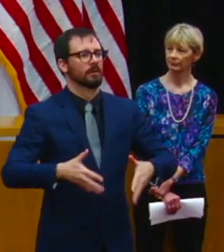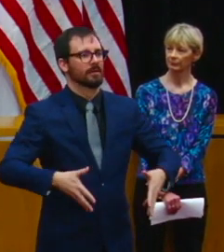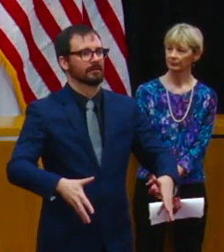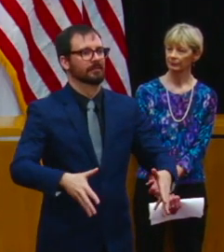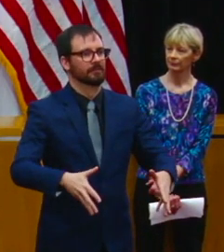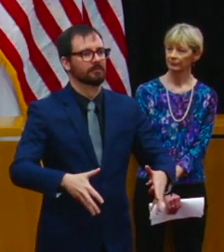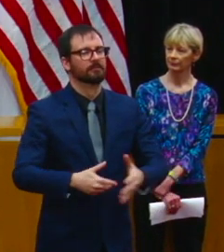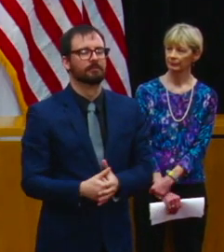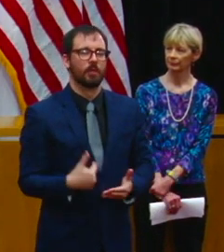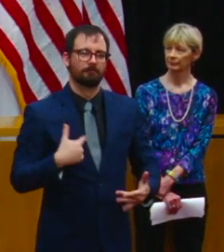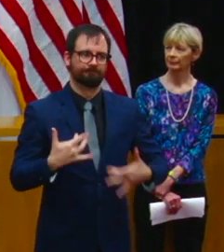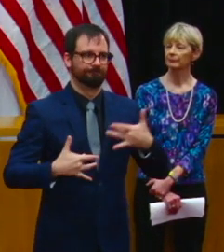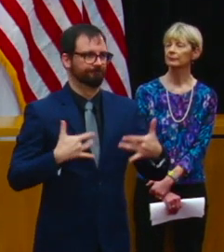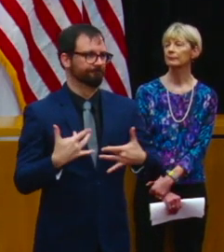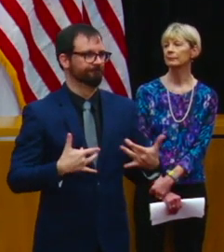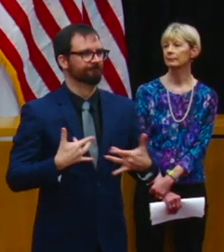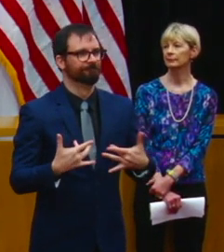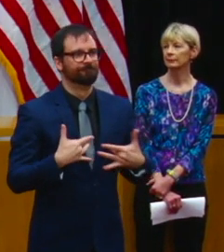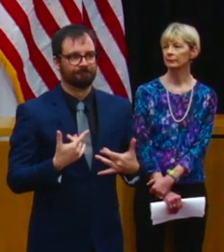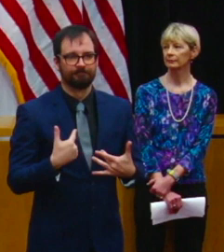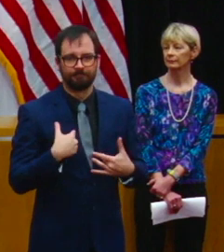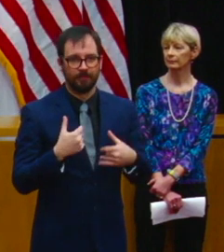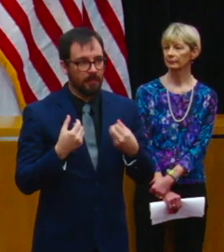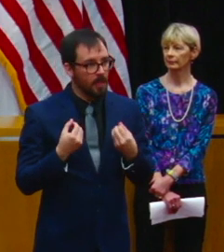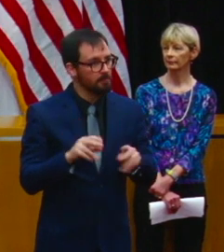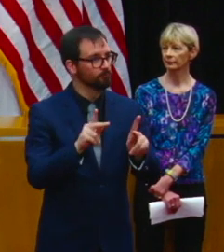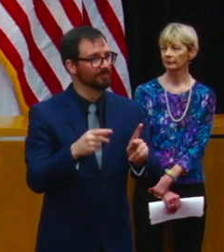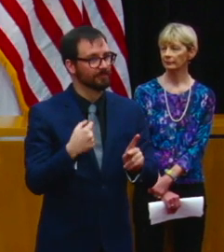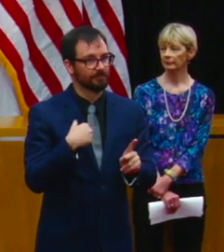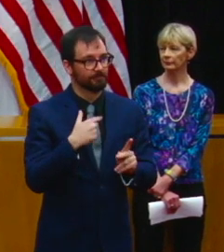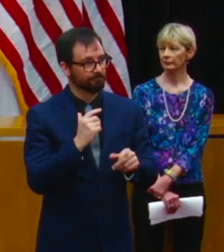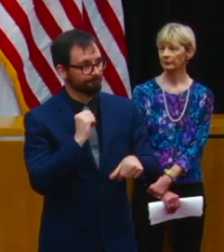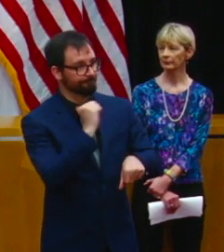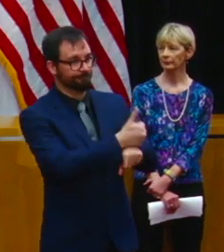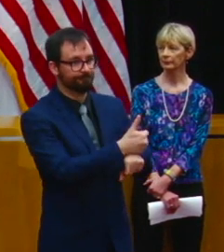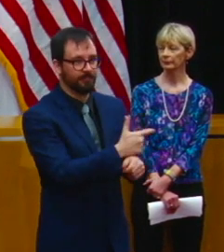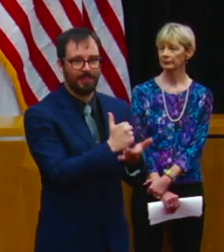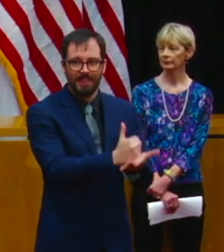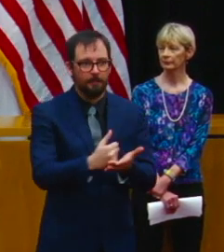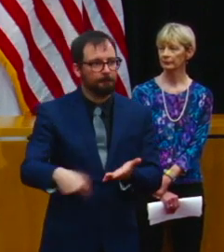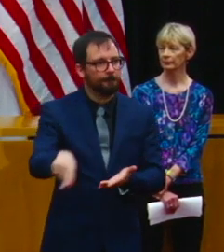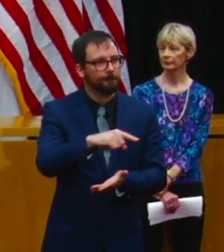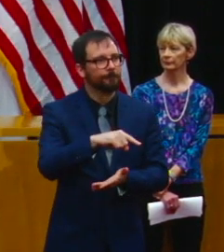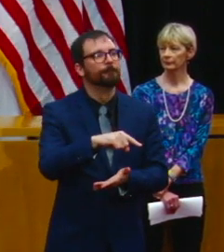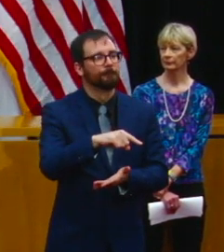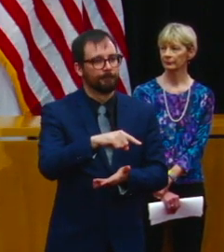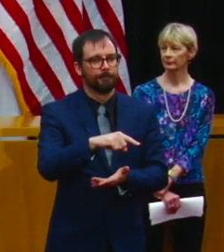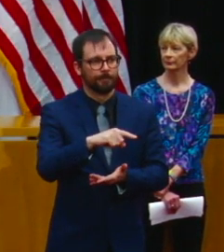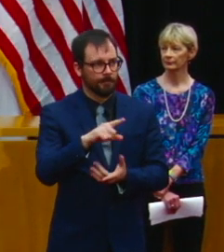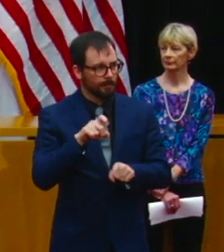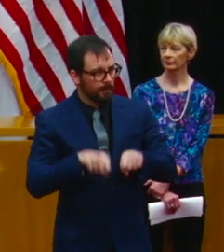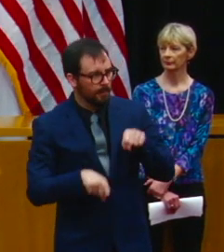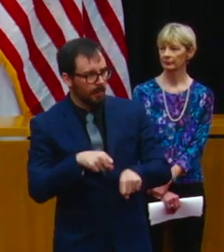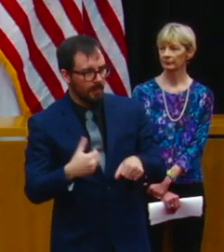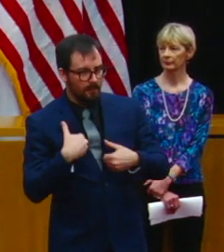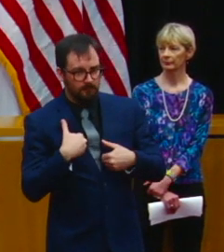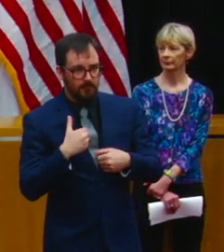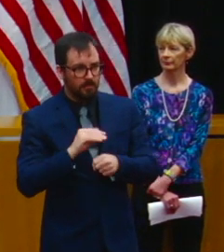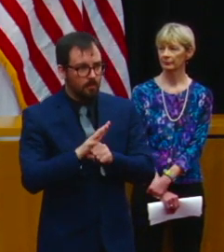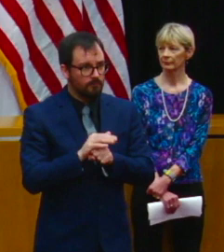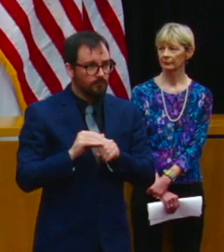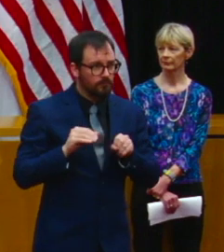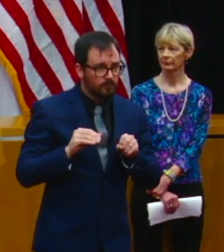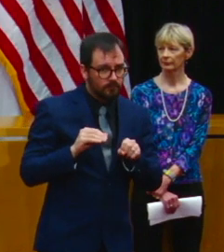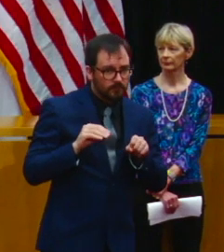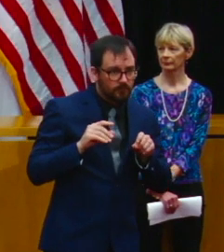experiencing symptoms related to the coronavirus, whether that's self-isolation or how to get care and testing. Bowie's self-diagnostic tool uses